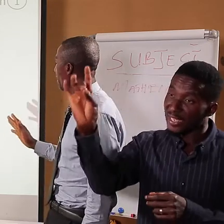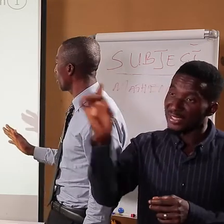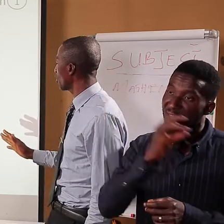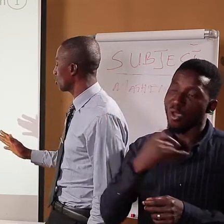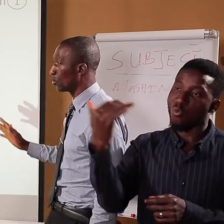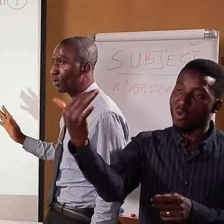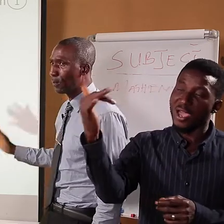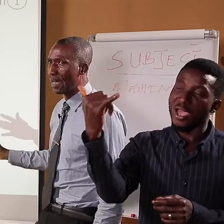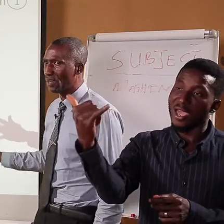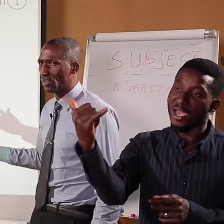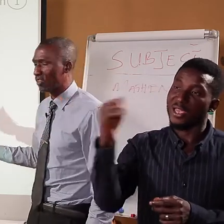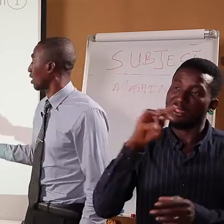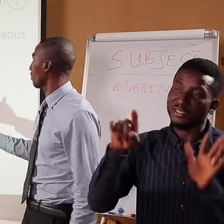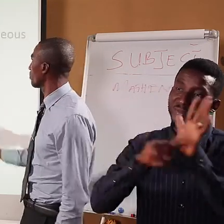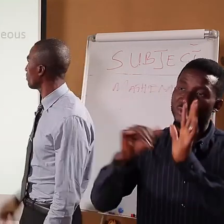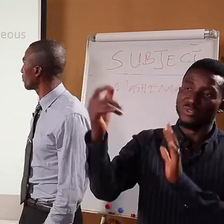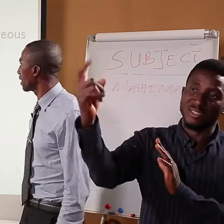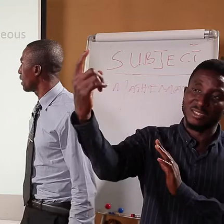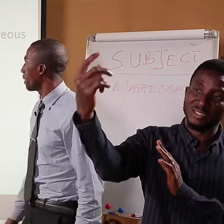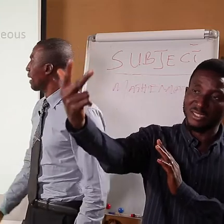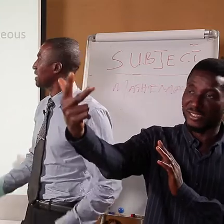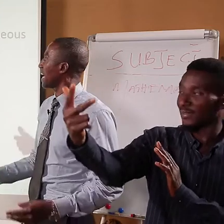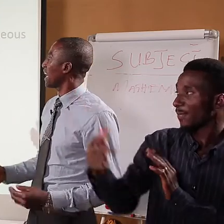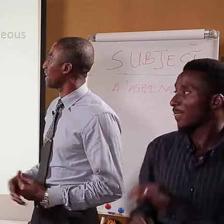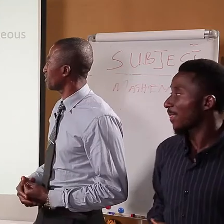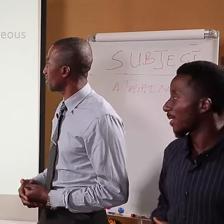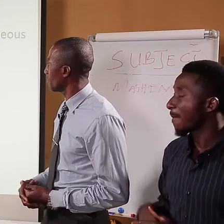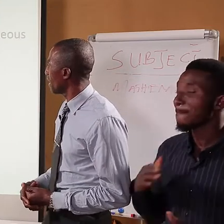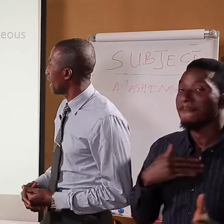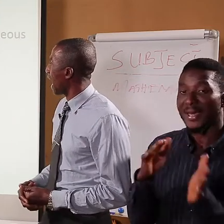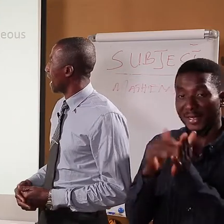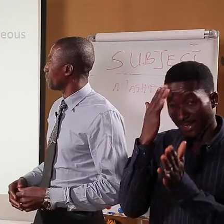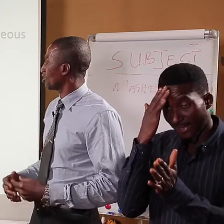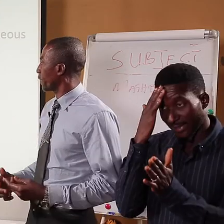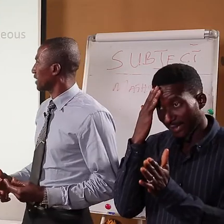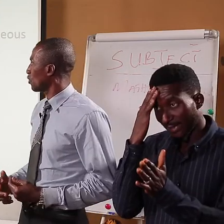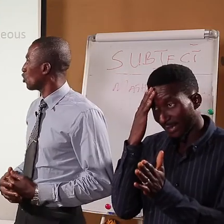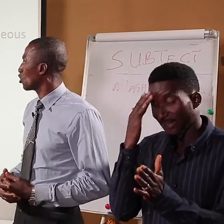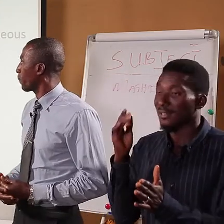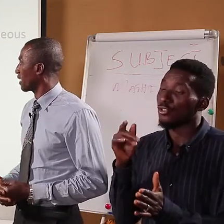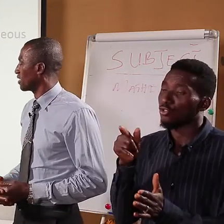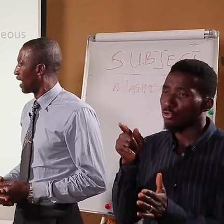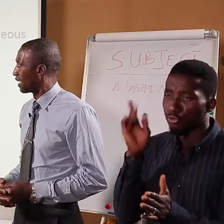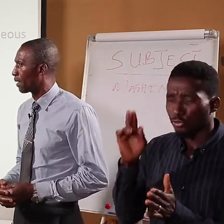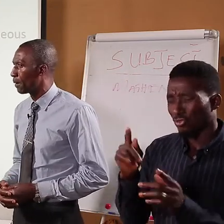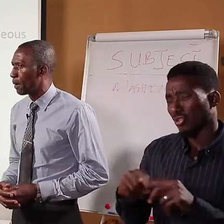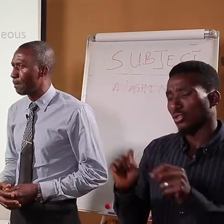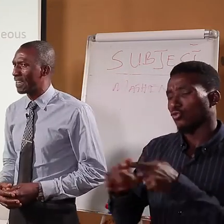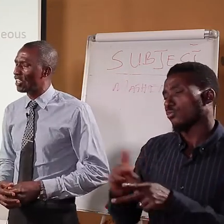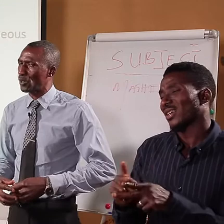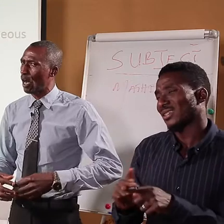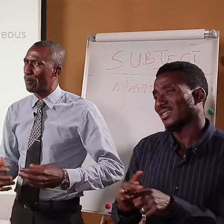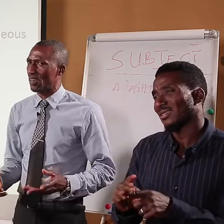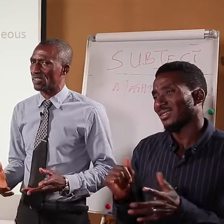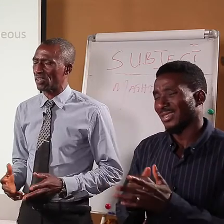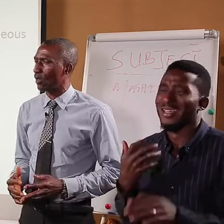y equals to minus 3. My dear learners, I am expecting you to practice harder,